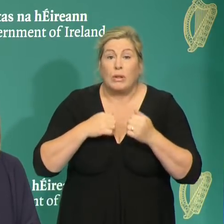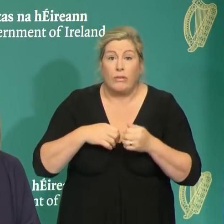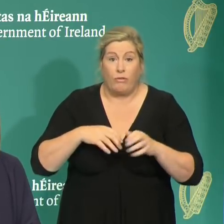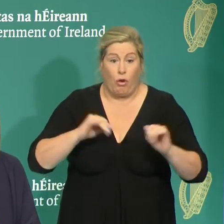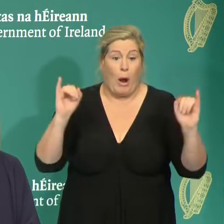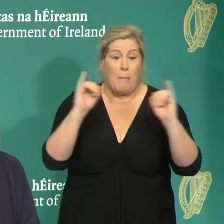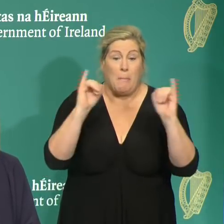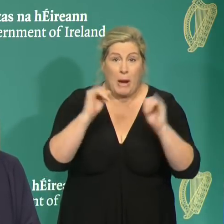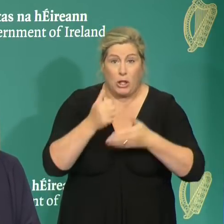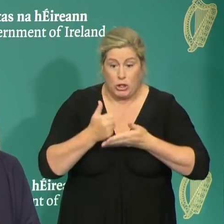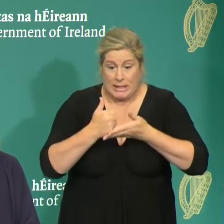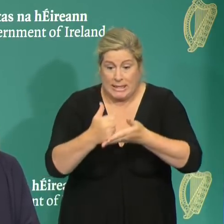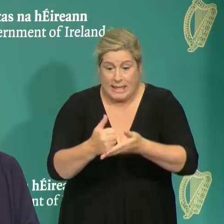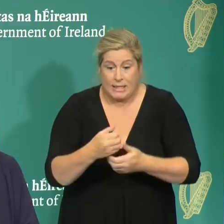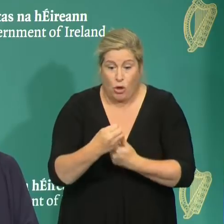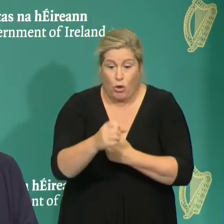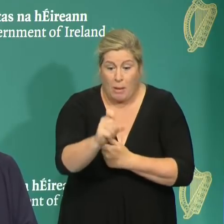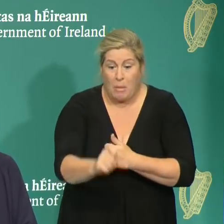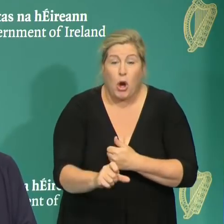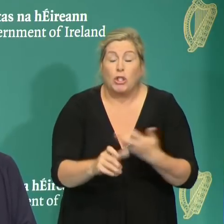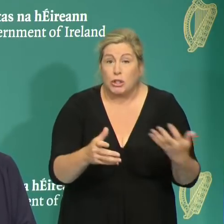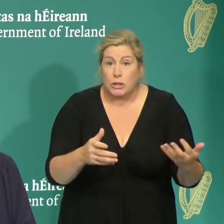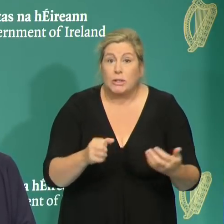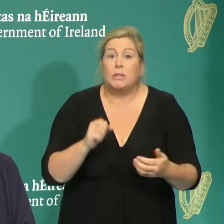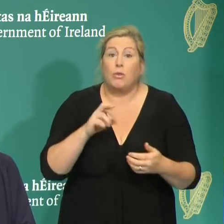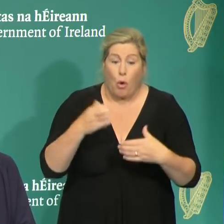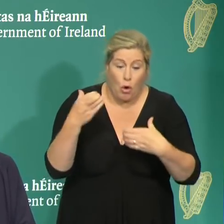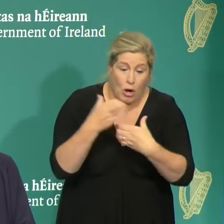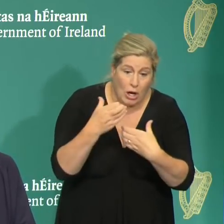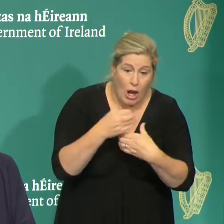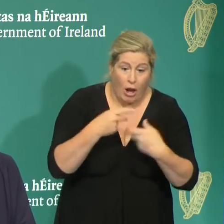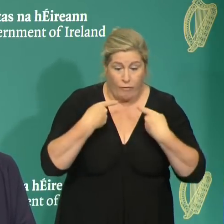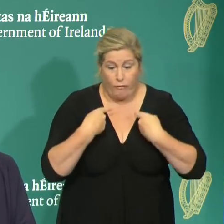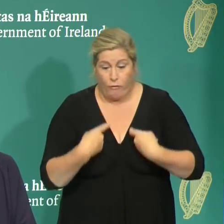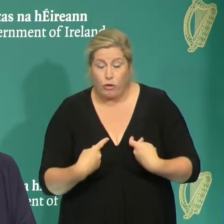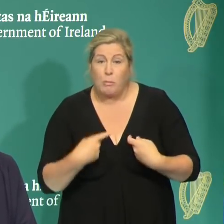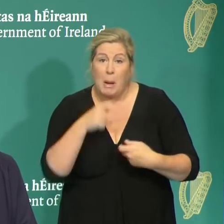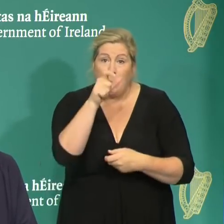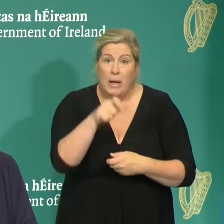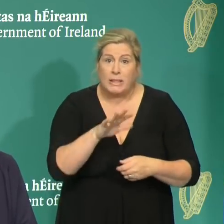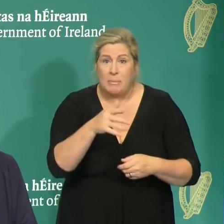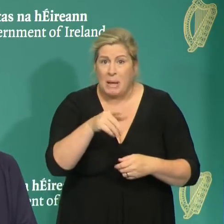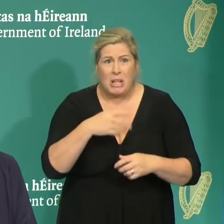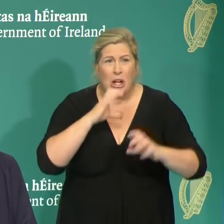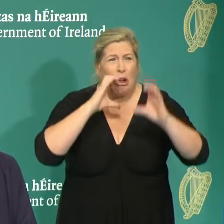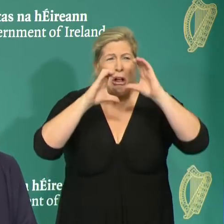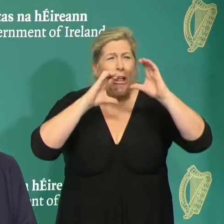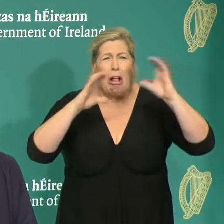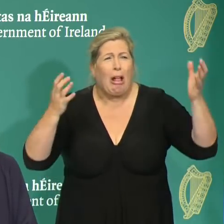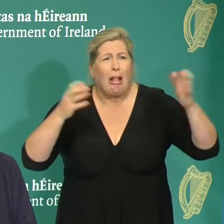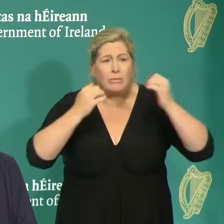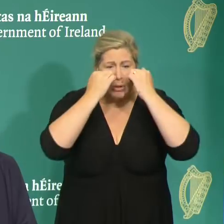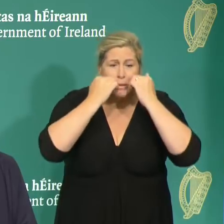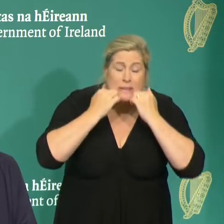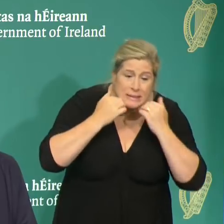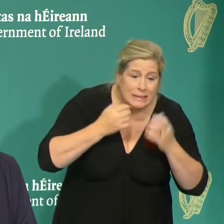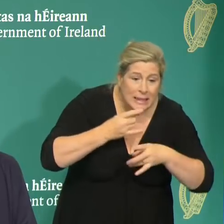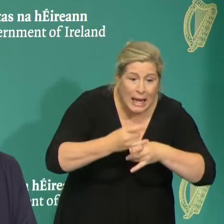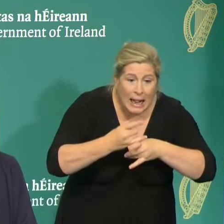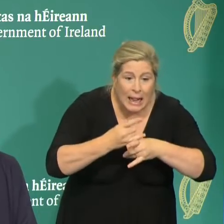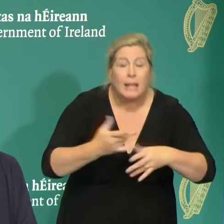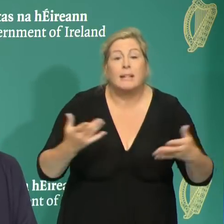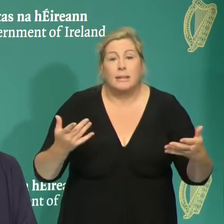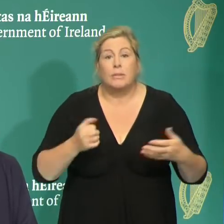to provide emergency assistance or to provide care or assistance to a vulnerable person. or where a person removes the face covering to take